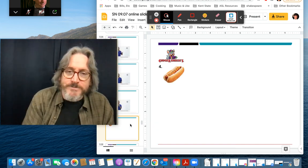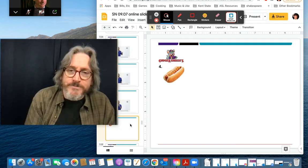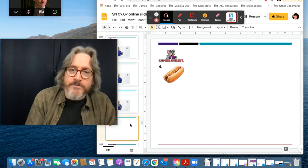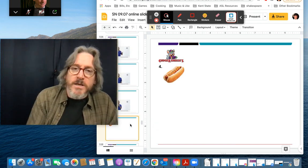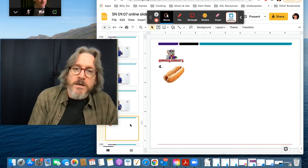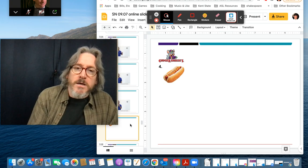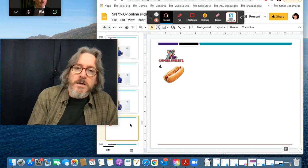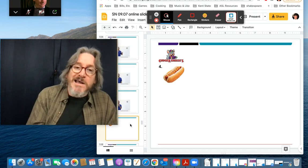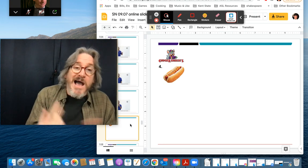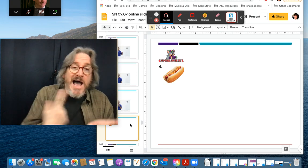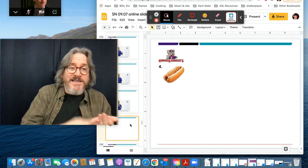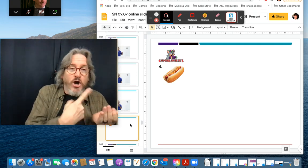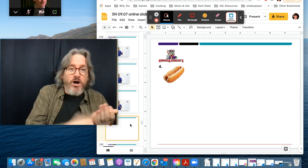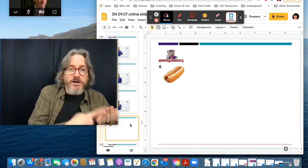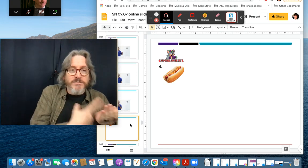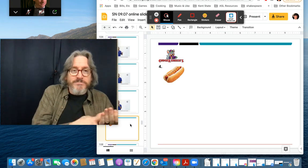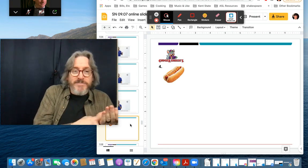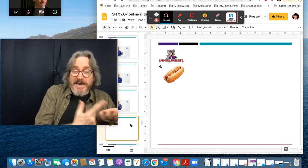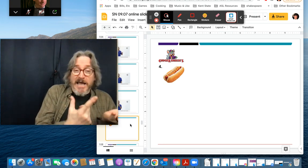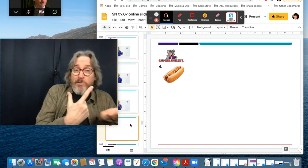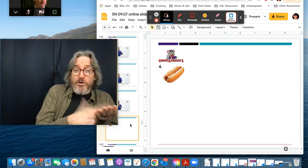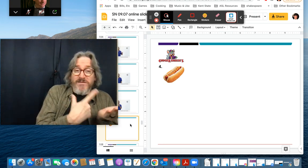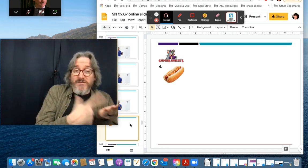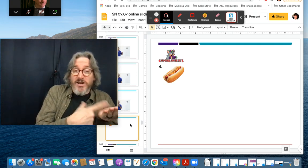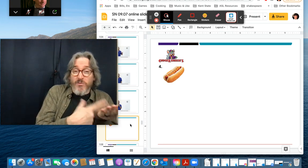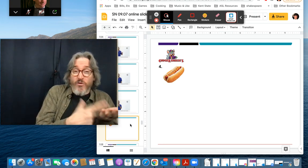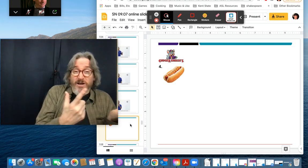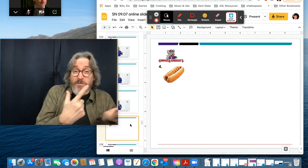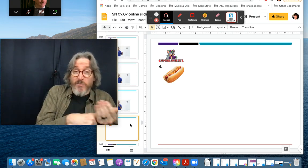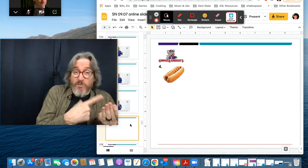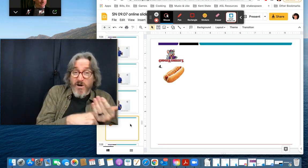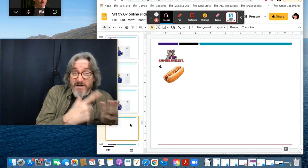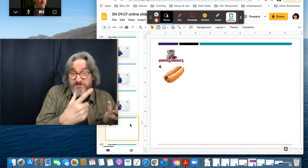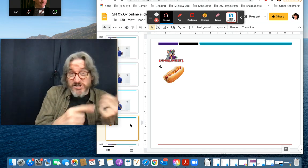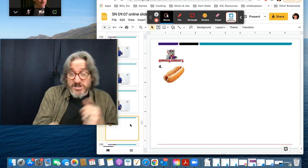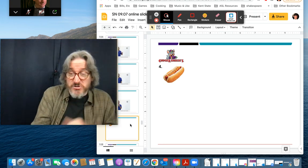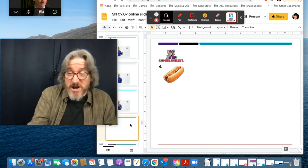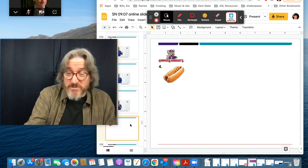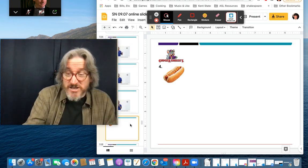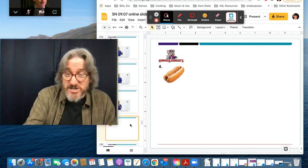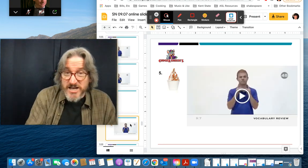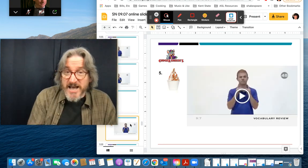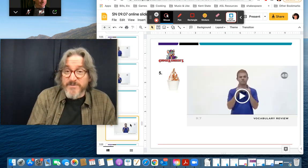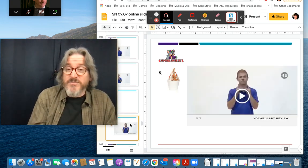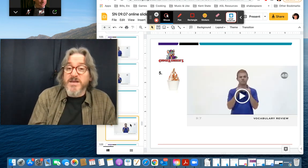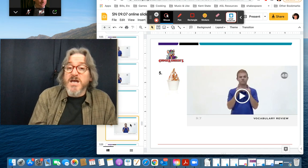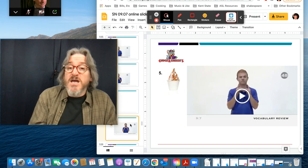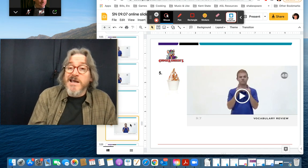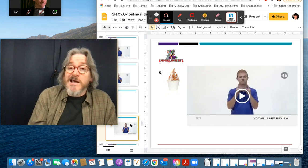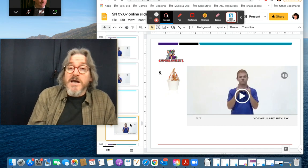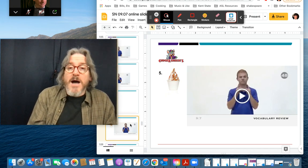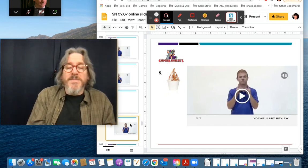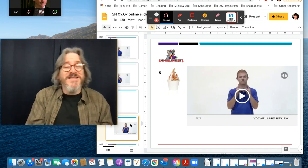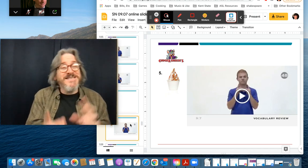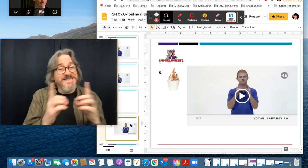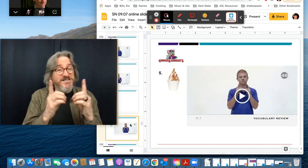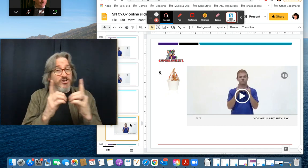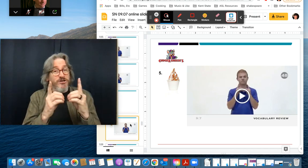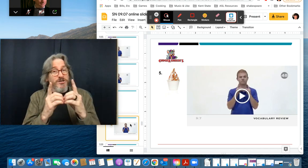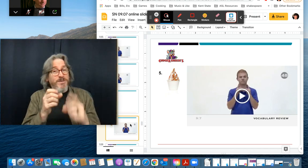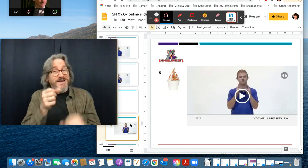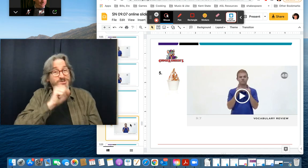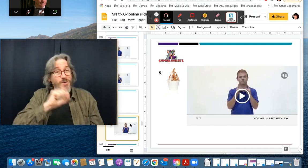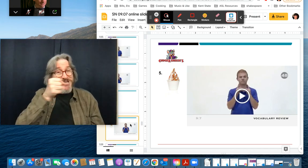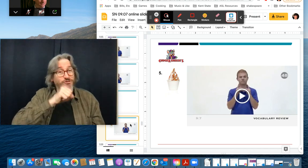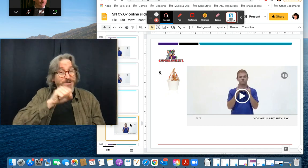sandwich. Hot dog. And again, we don't have a video for it, but I've just described it, so you got it. This is